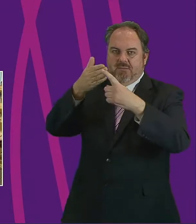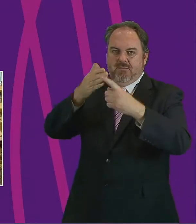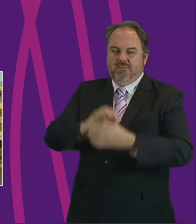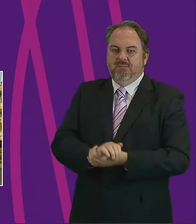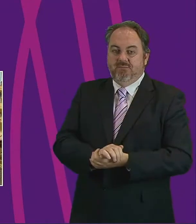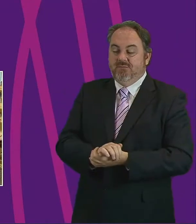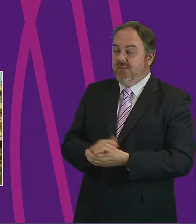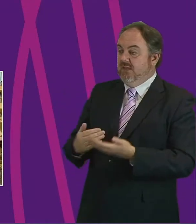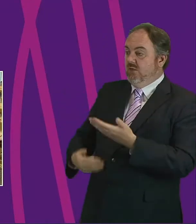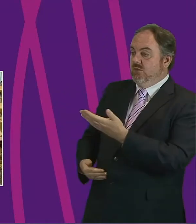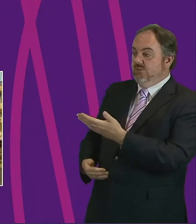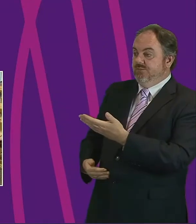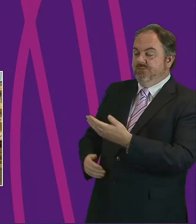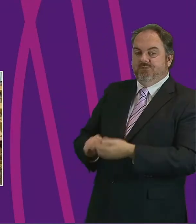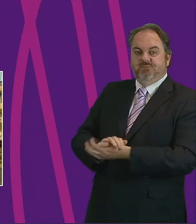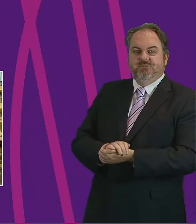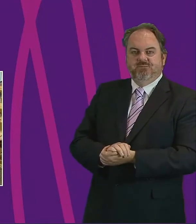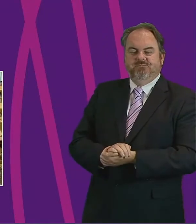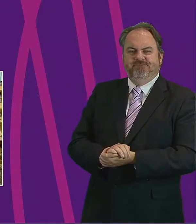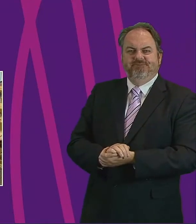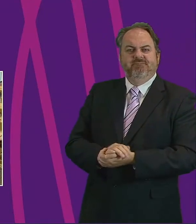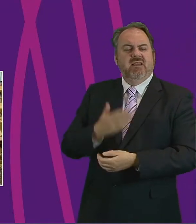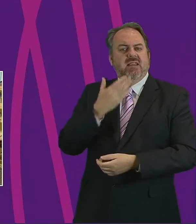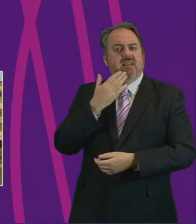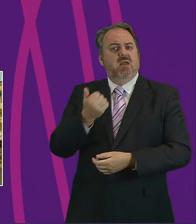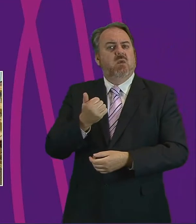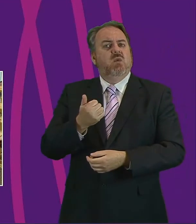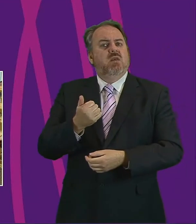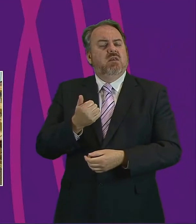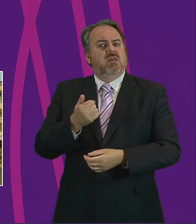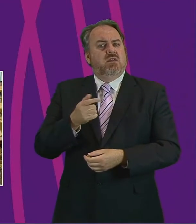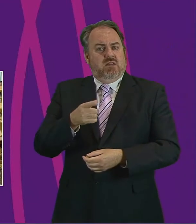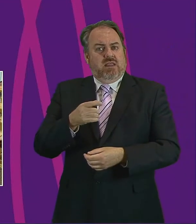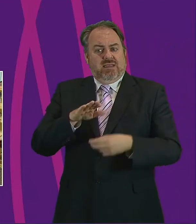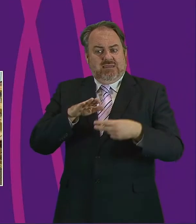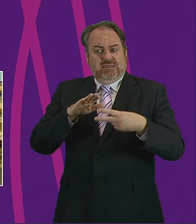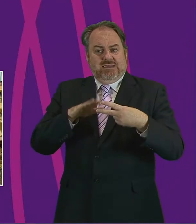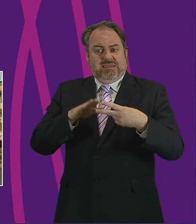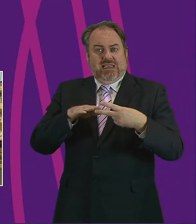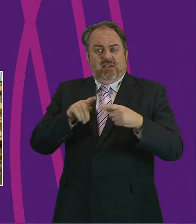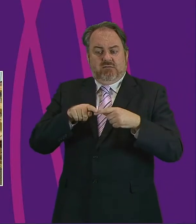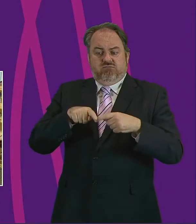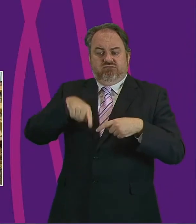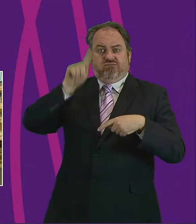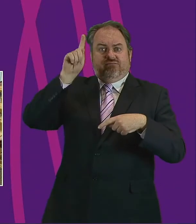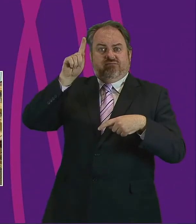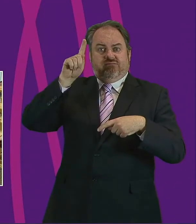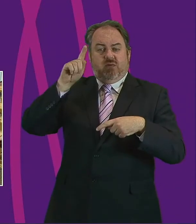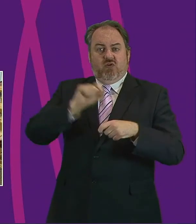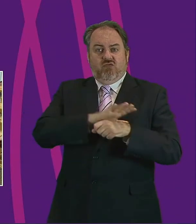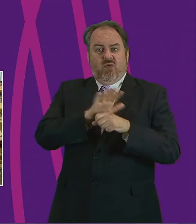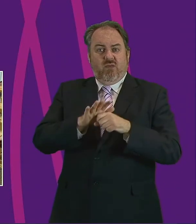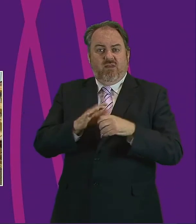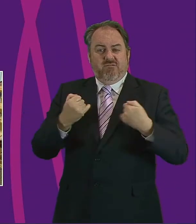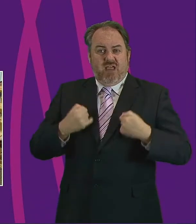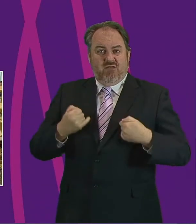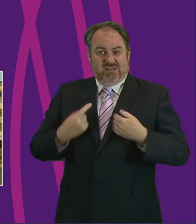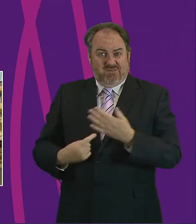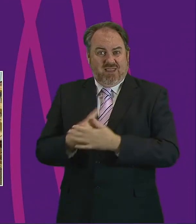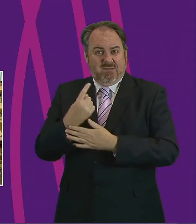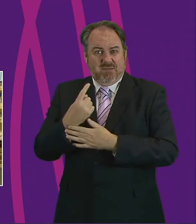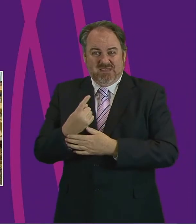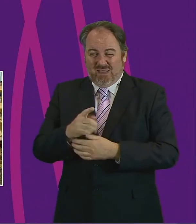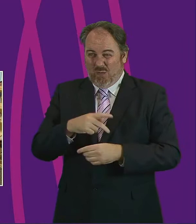Fraser. Thank you. Many experts have warned that a second spike in coronavirus will be doubly disastrous if combined